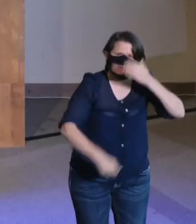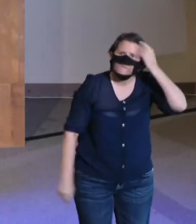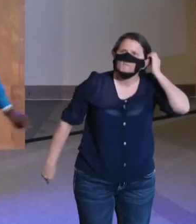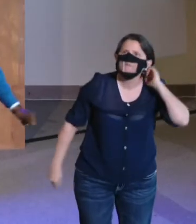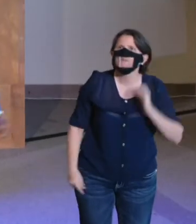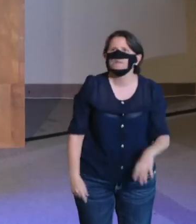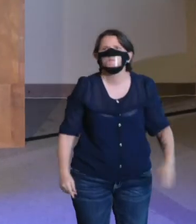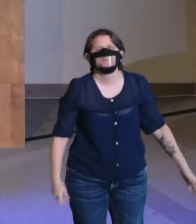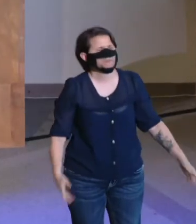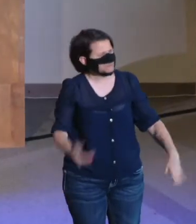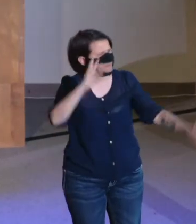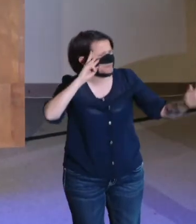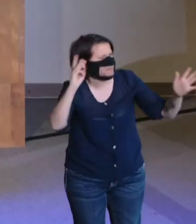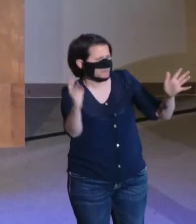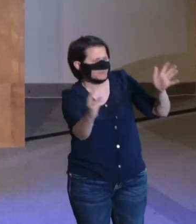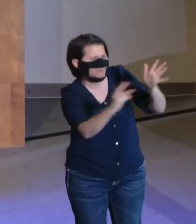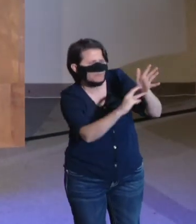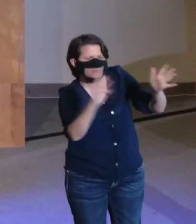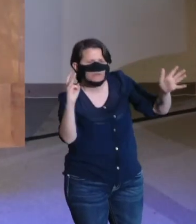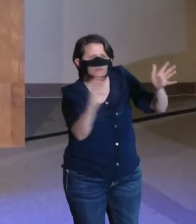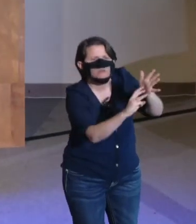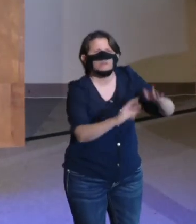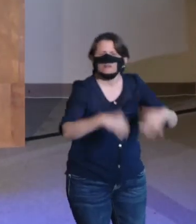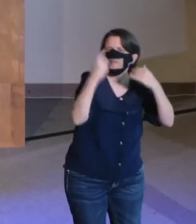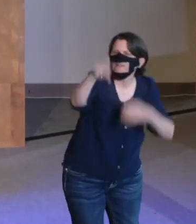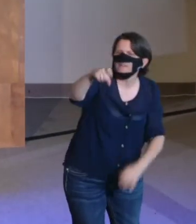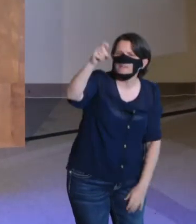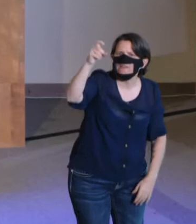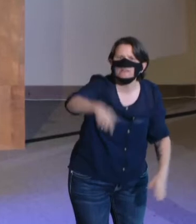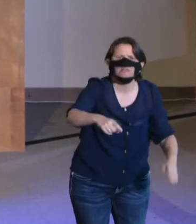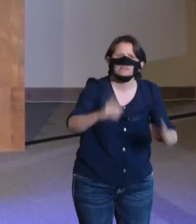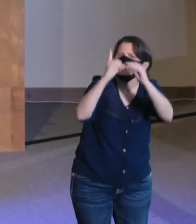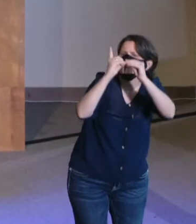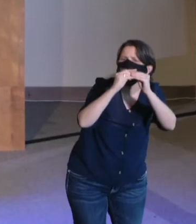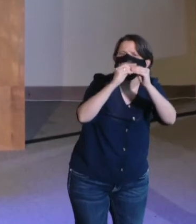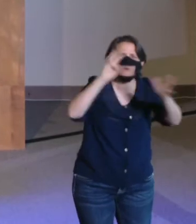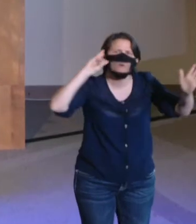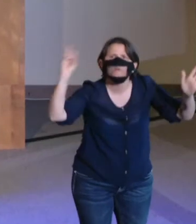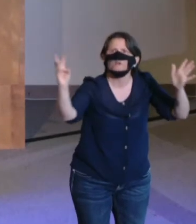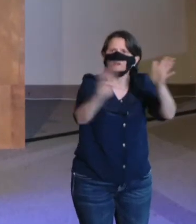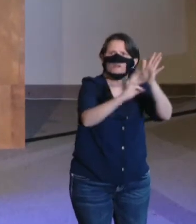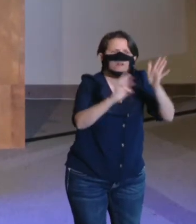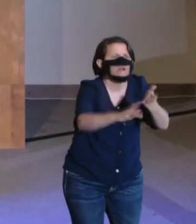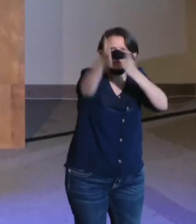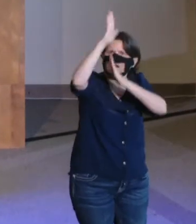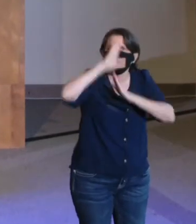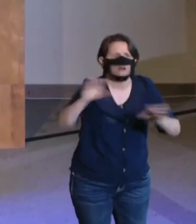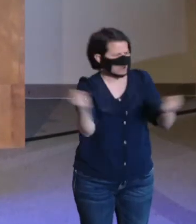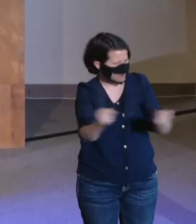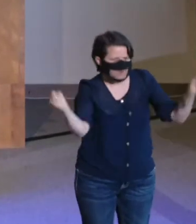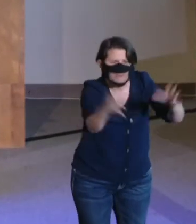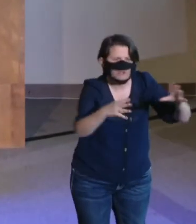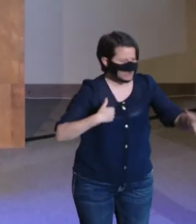Can I get a witness? I just need one more witness. God's still working